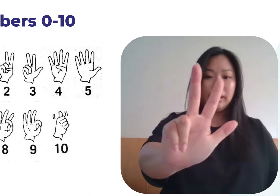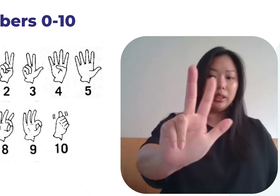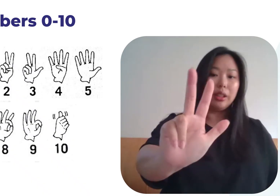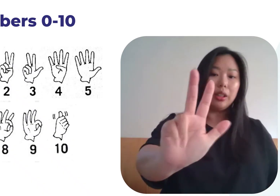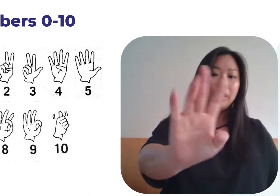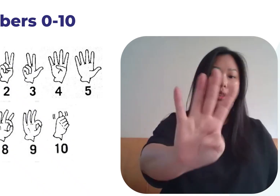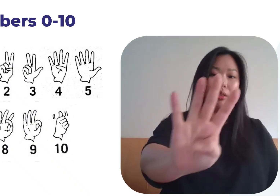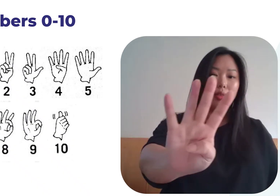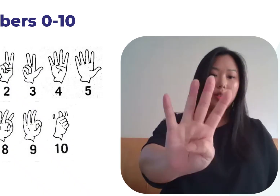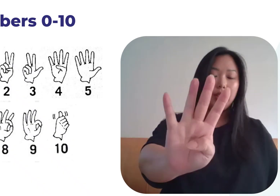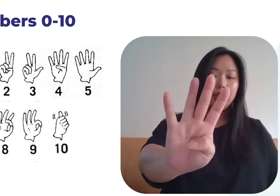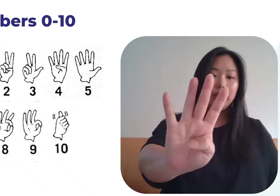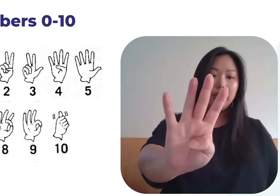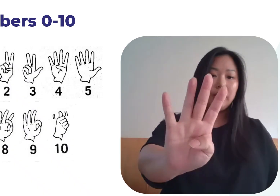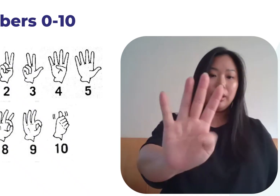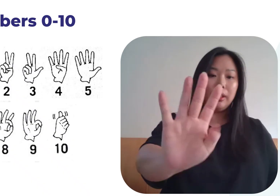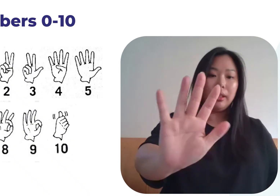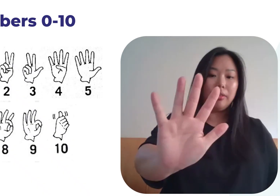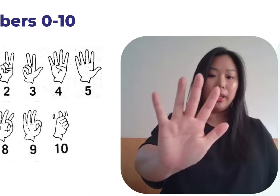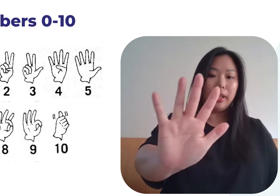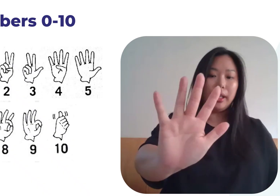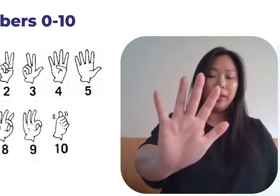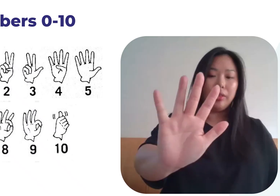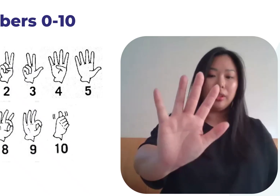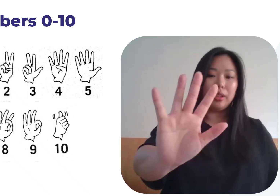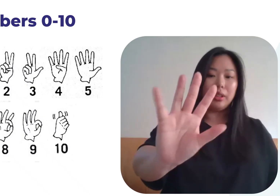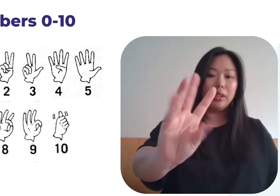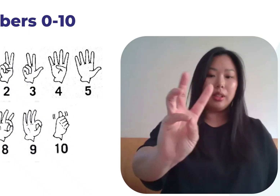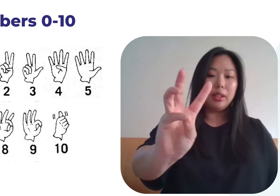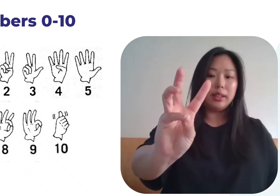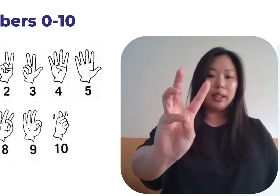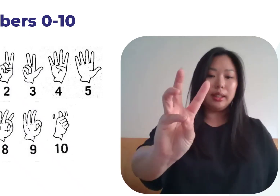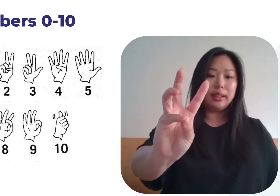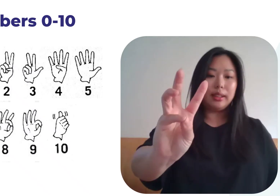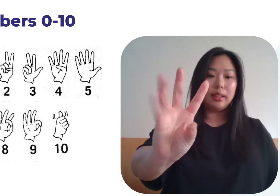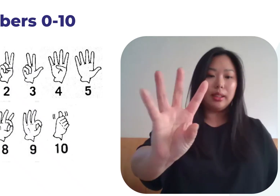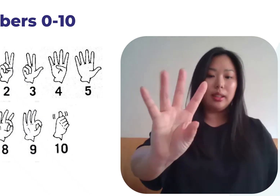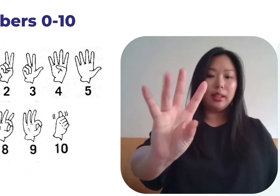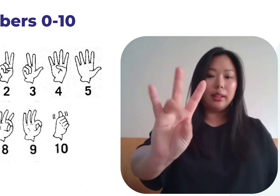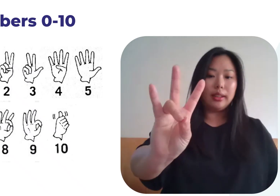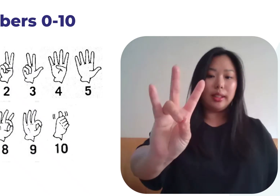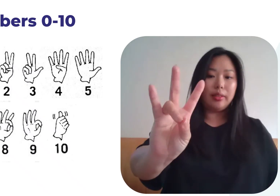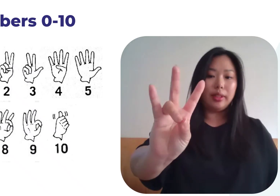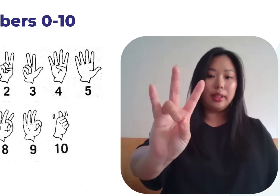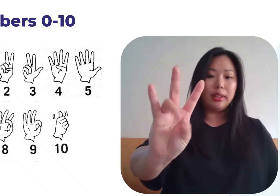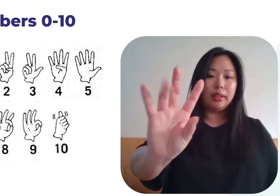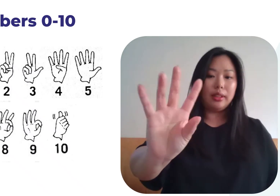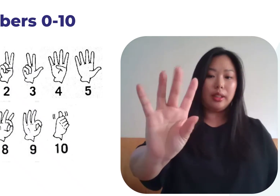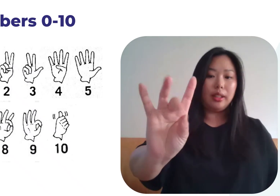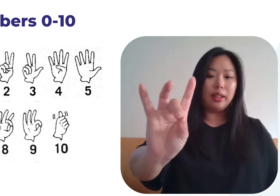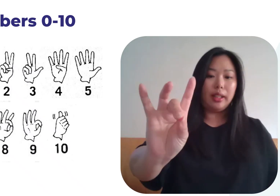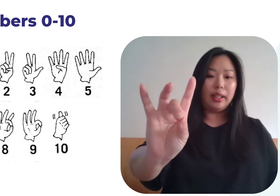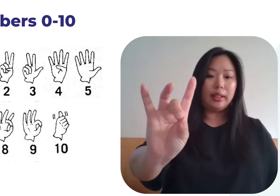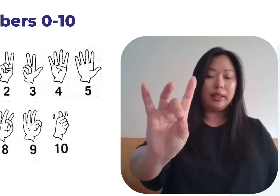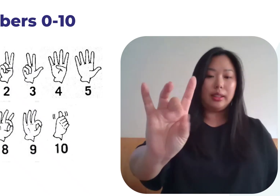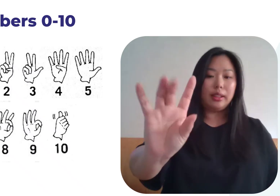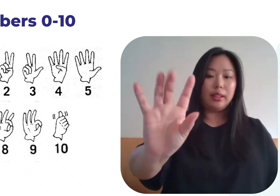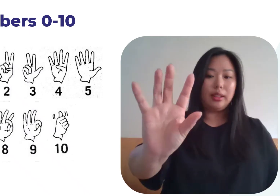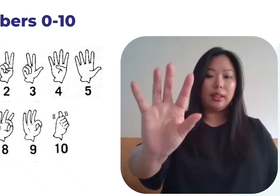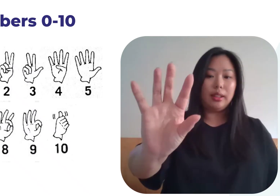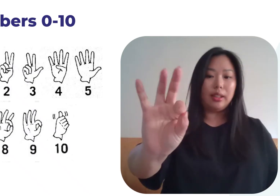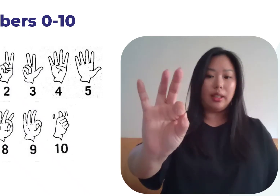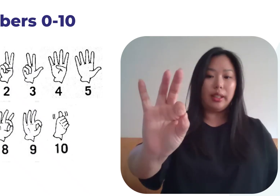3, 4, 5, 6, 7,